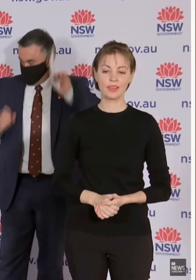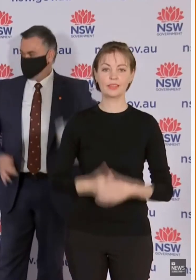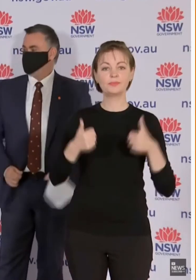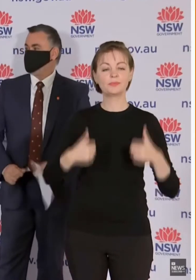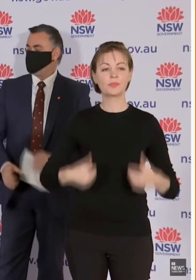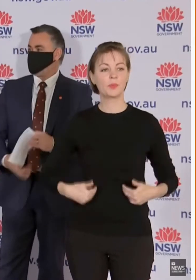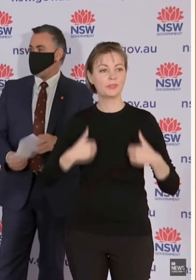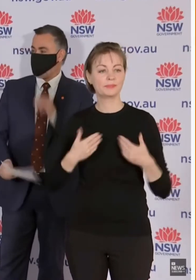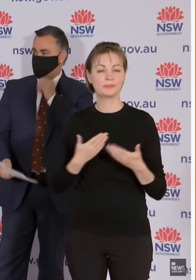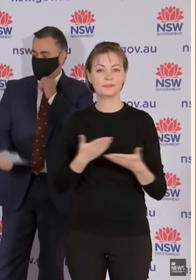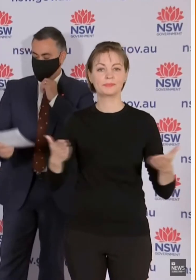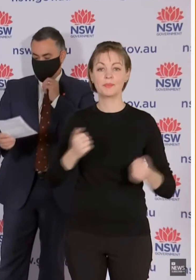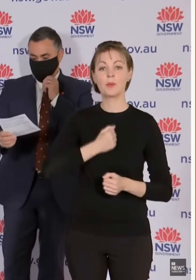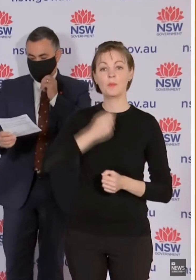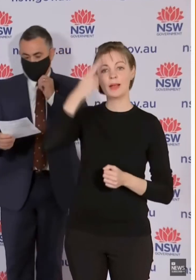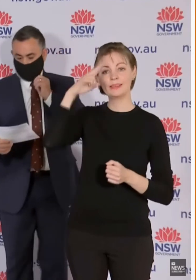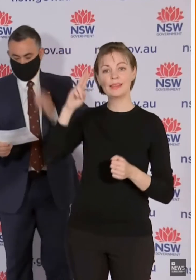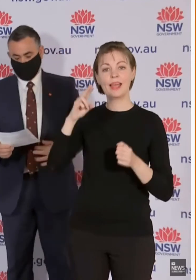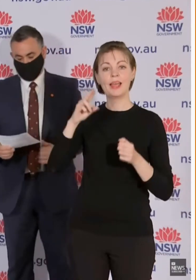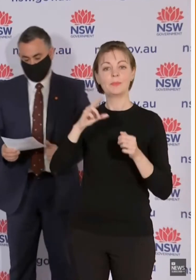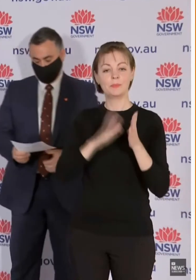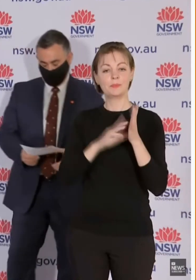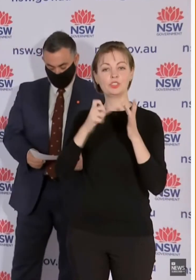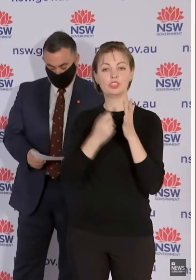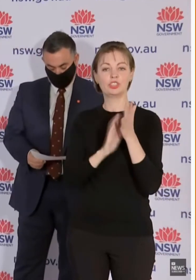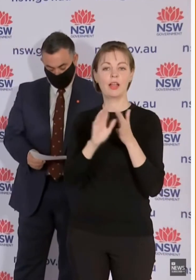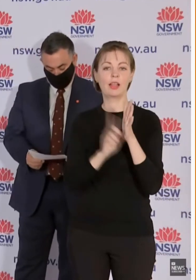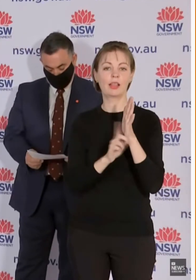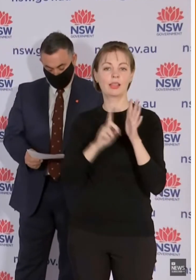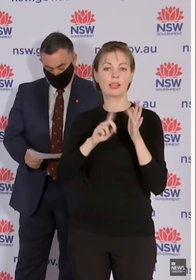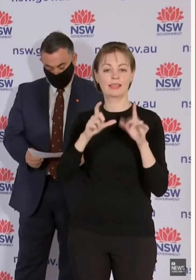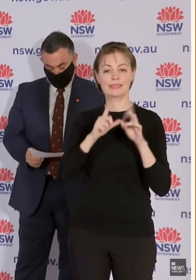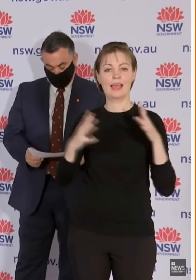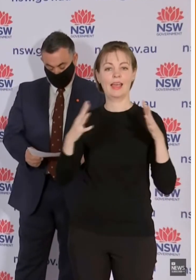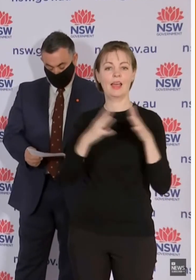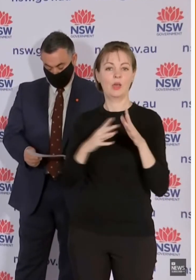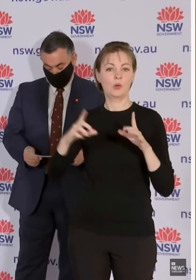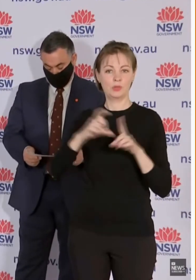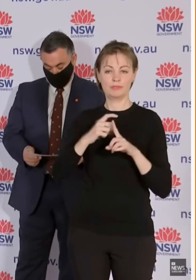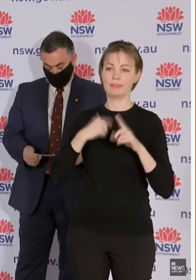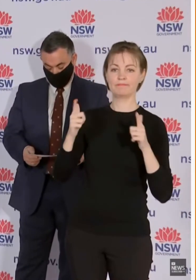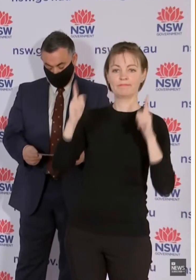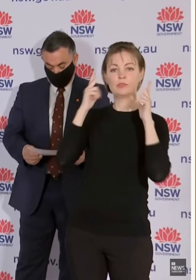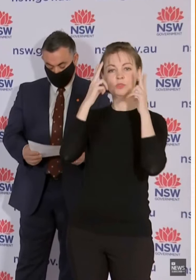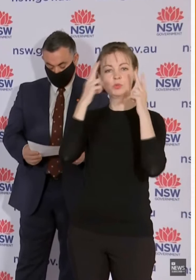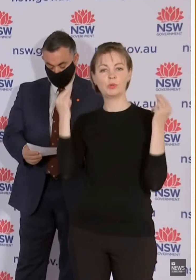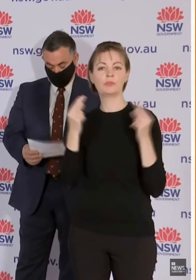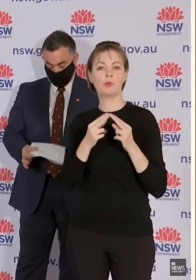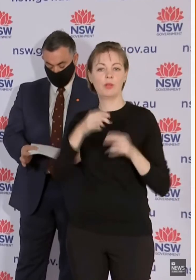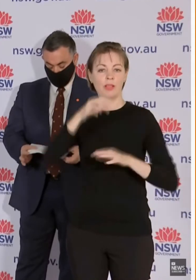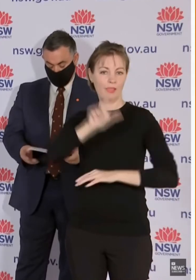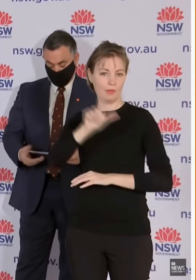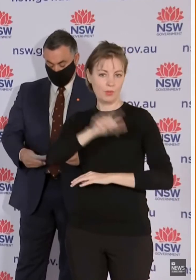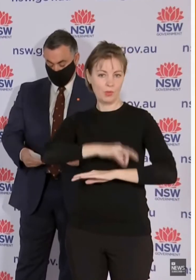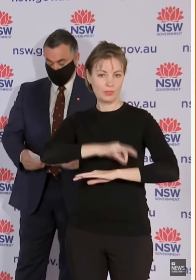Good morning. My name's Michelle Dowd and I'm the Nurse Manager at Intensive Care for Liverpool Hospital. I'm here with you today to share what it's like